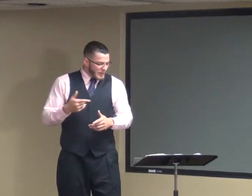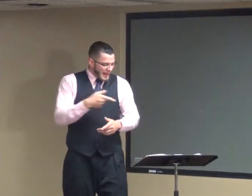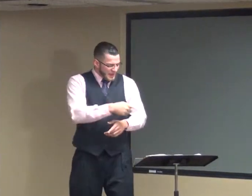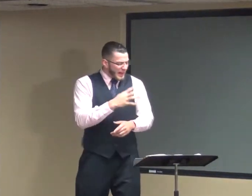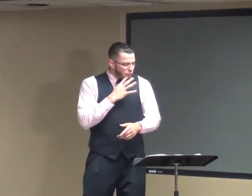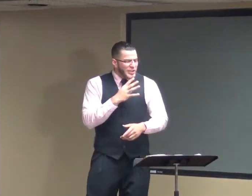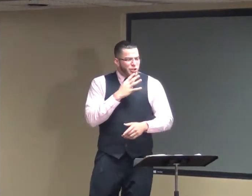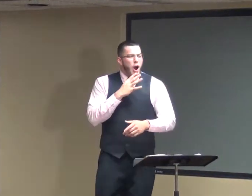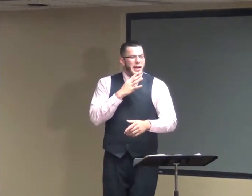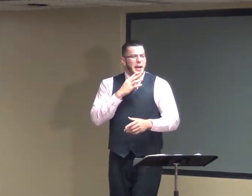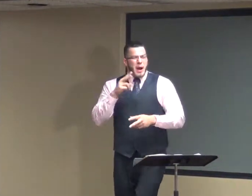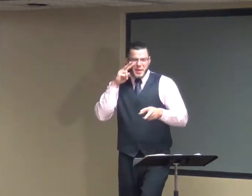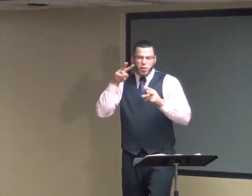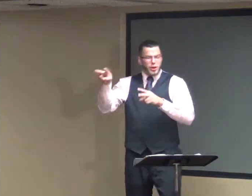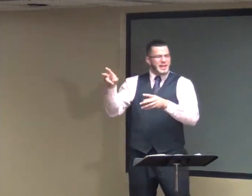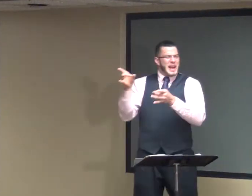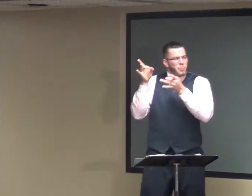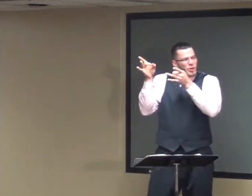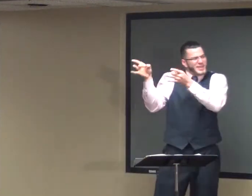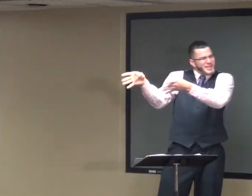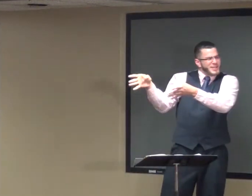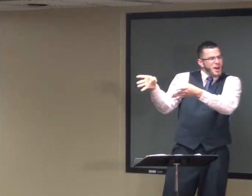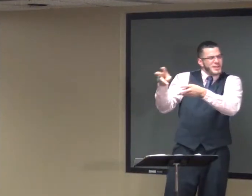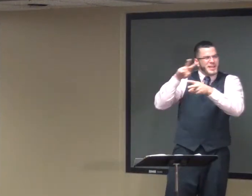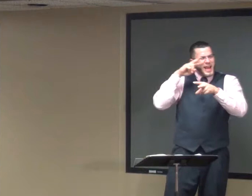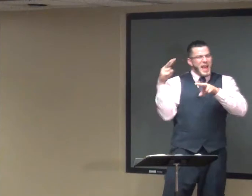And that's what it's talking about. They looked at him with disgust